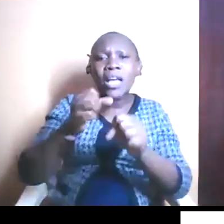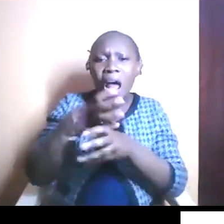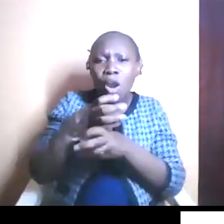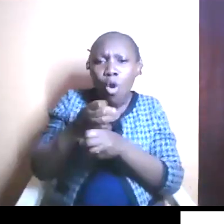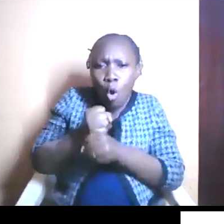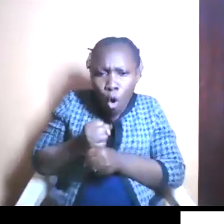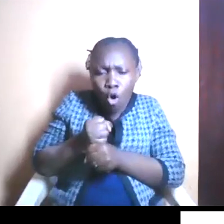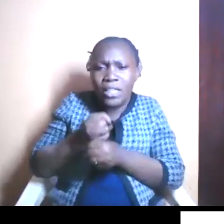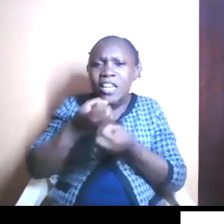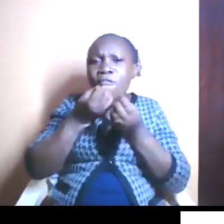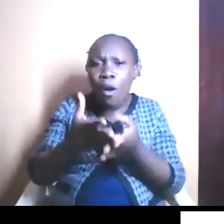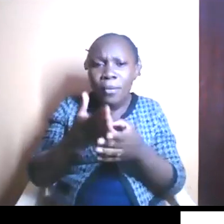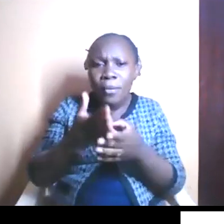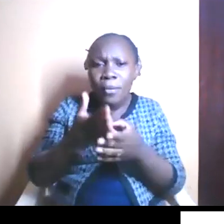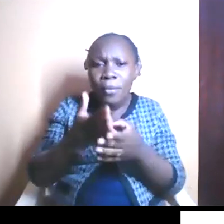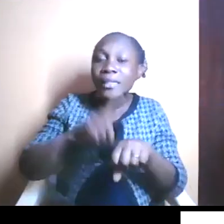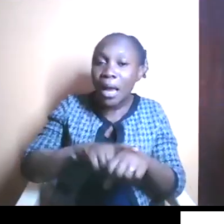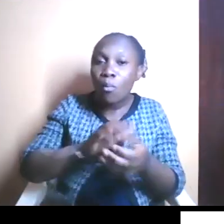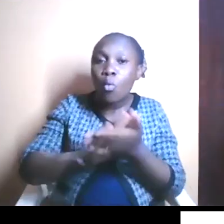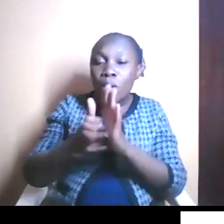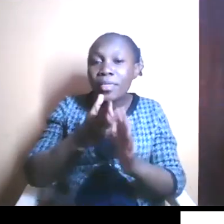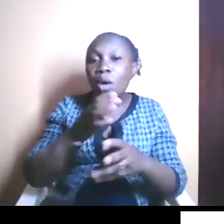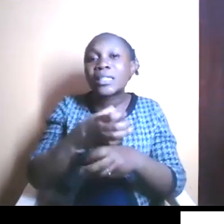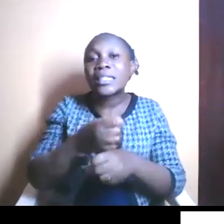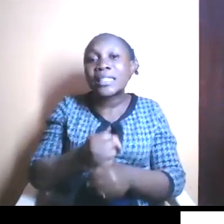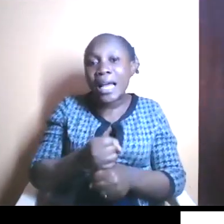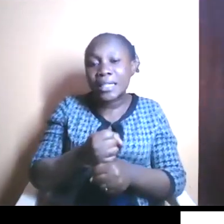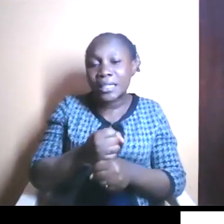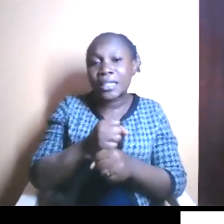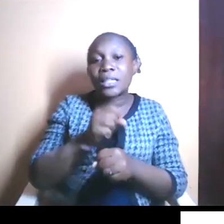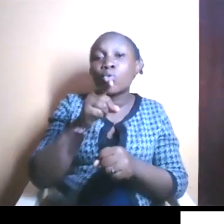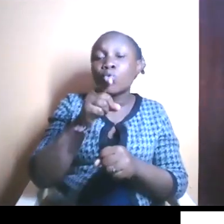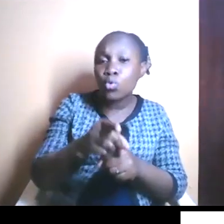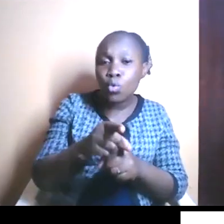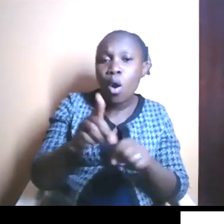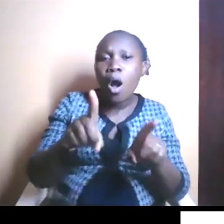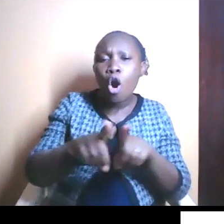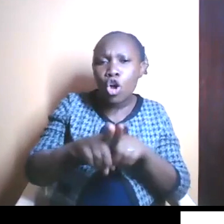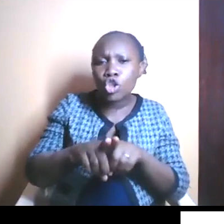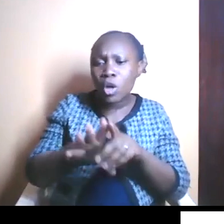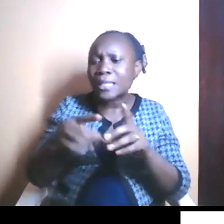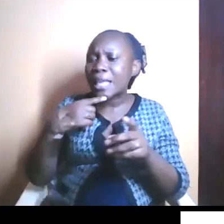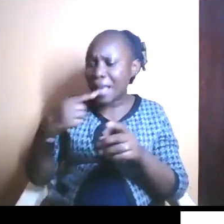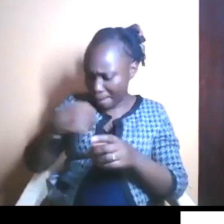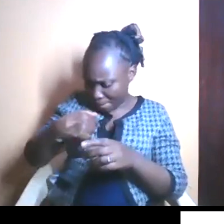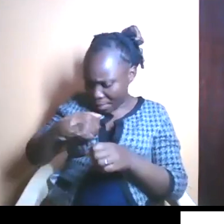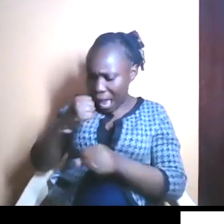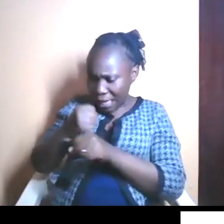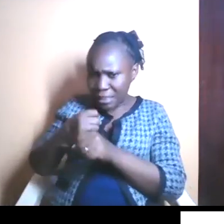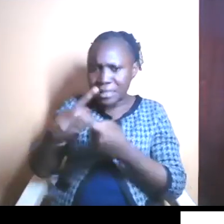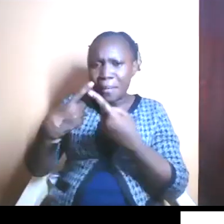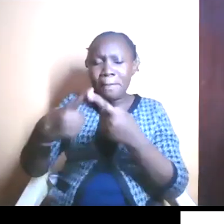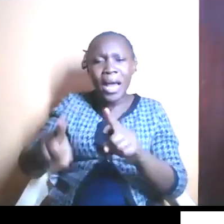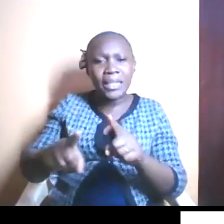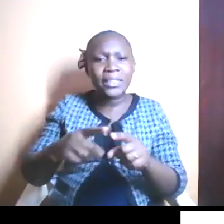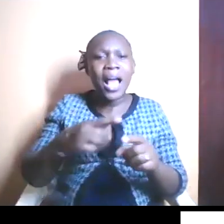again, not trusting the people, taking credit and discounting your work, crazy hours, unpaid